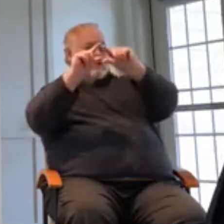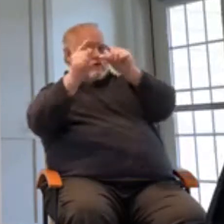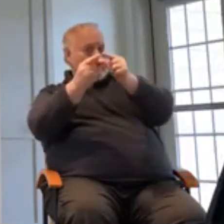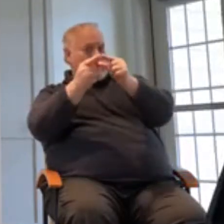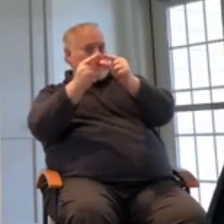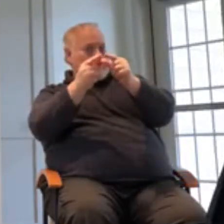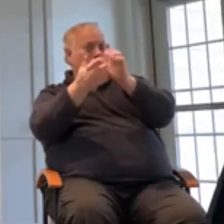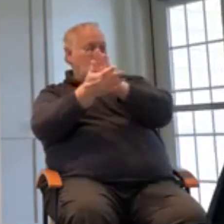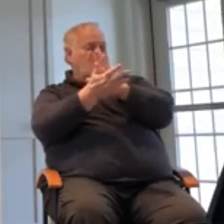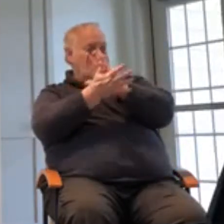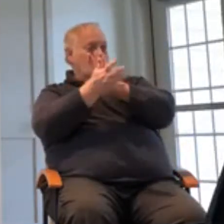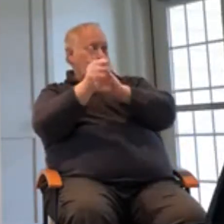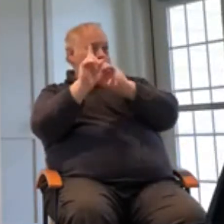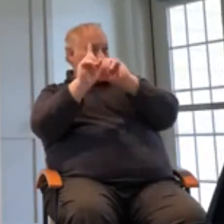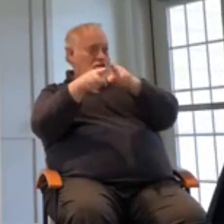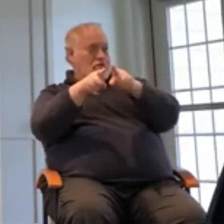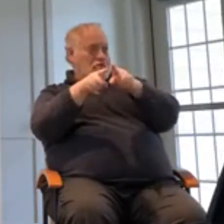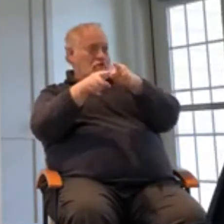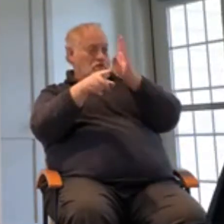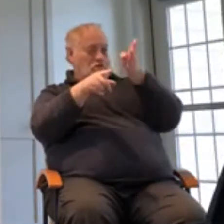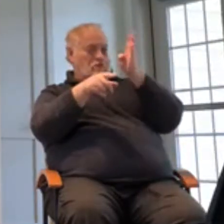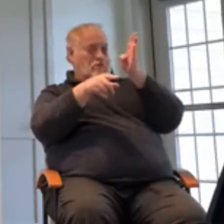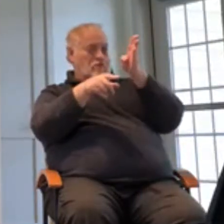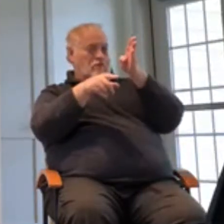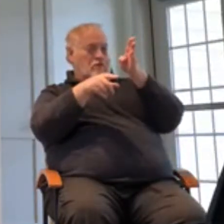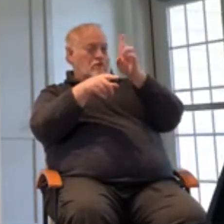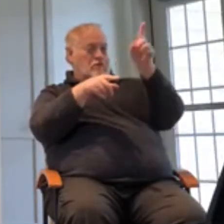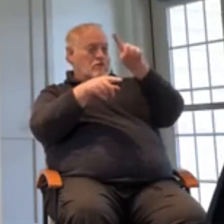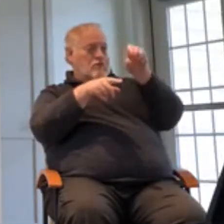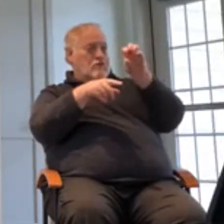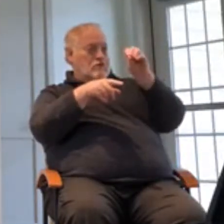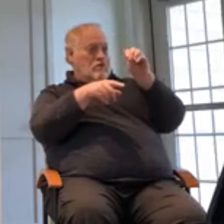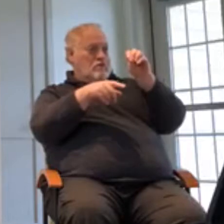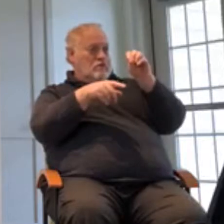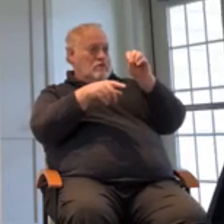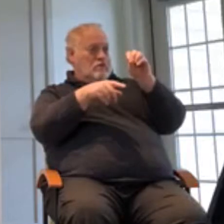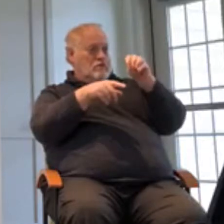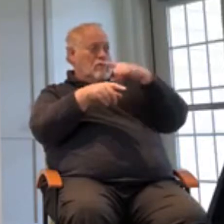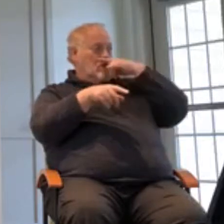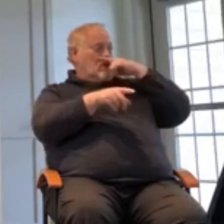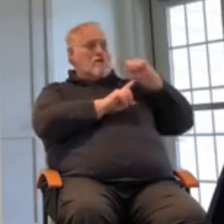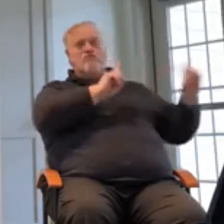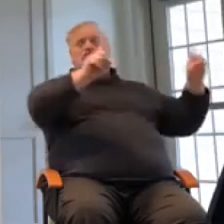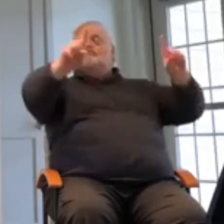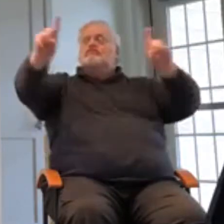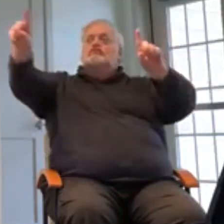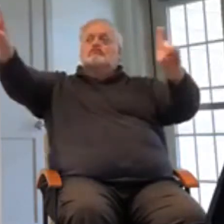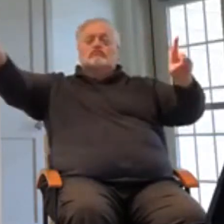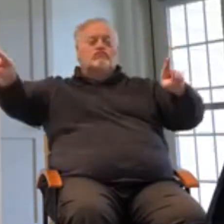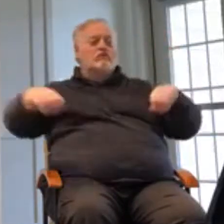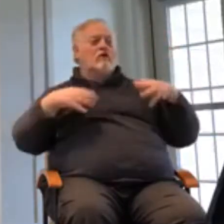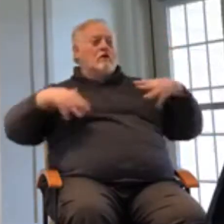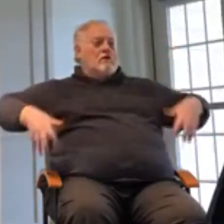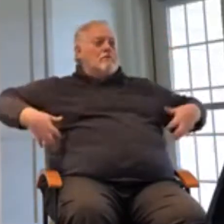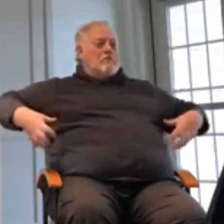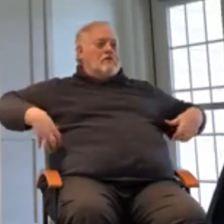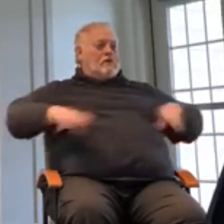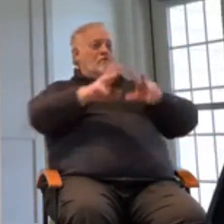a part of the group of his school that went to the Baltimore Zoo, and there was all kind of kids running around, monkeys running